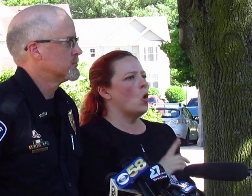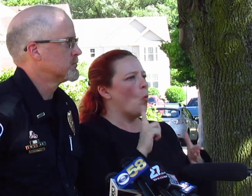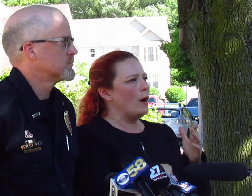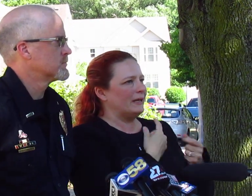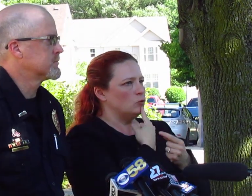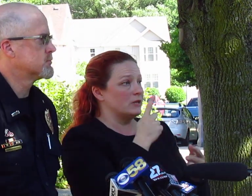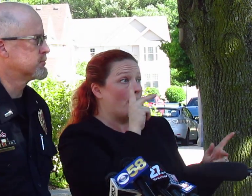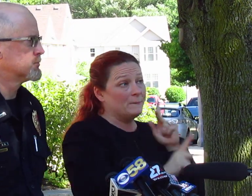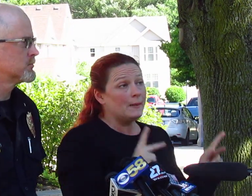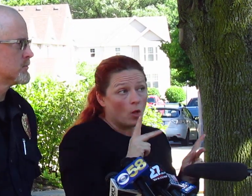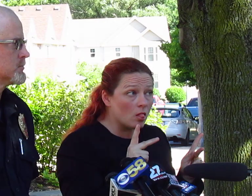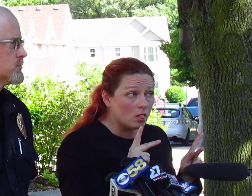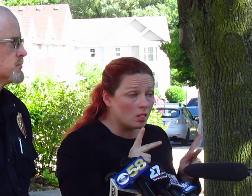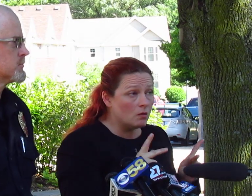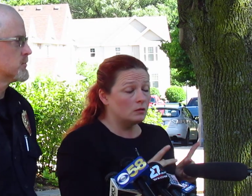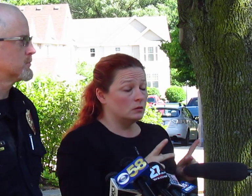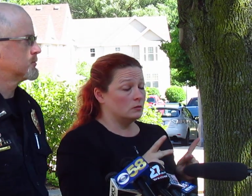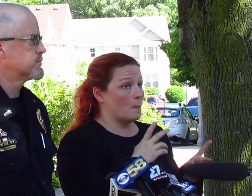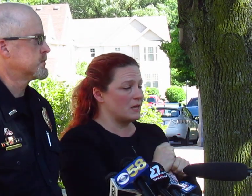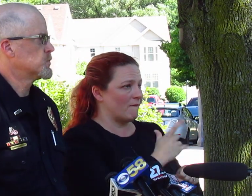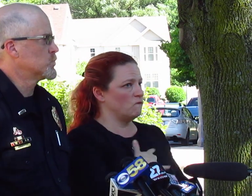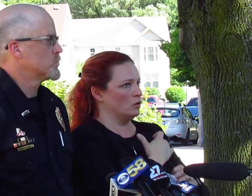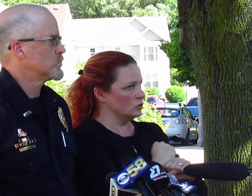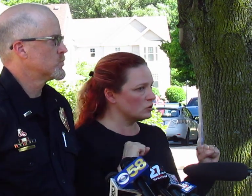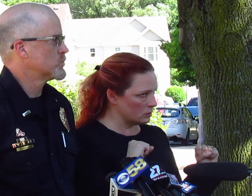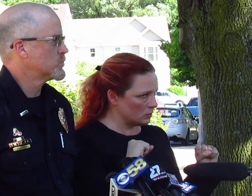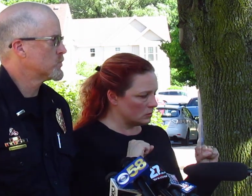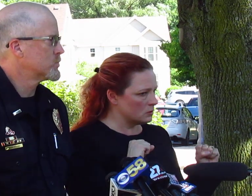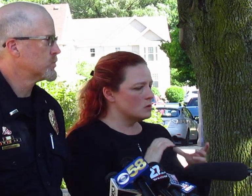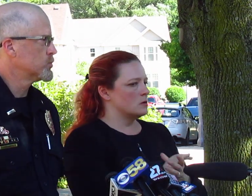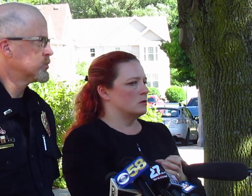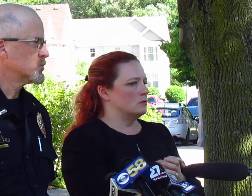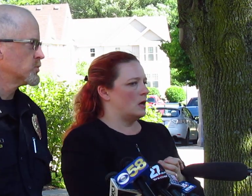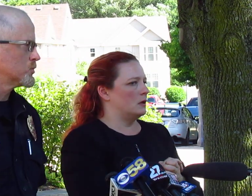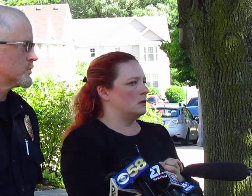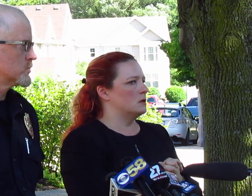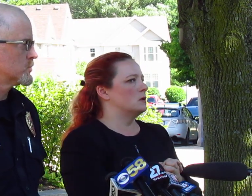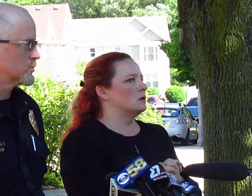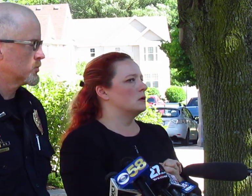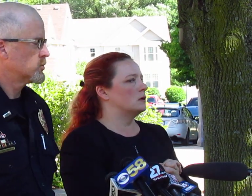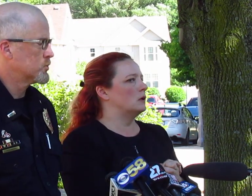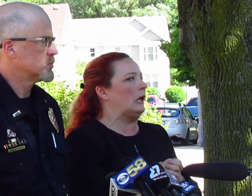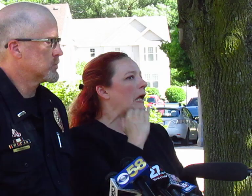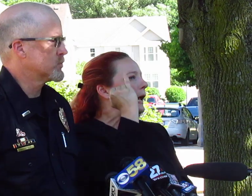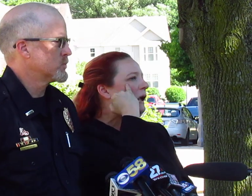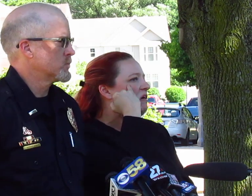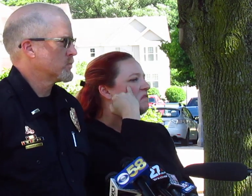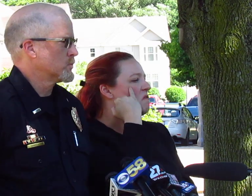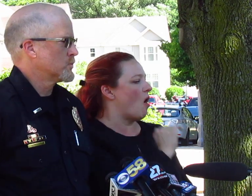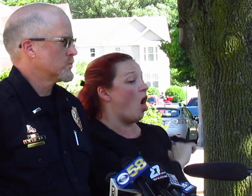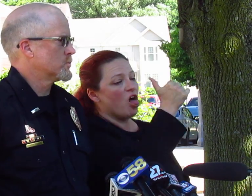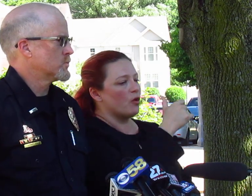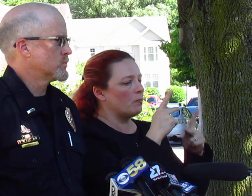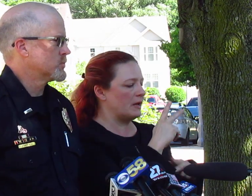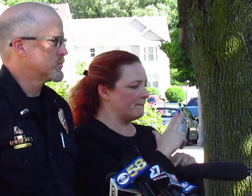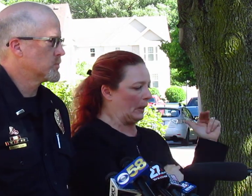to assure them that going forward, if there was additional construction work to hit a gas main,